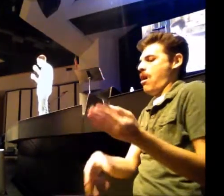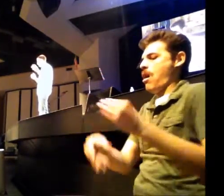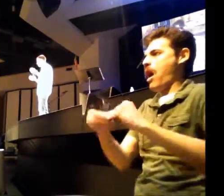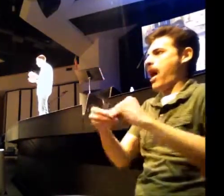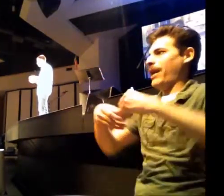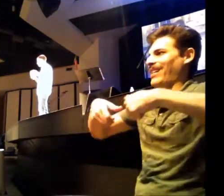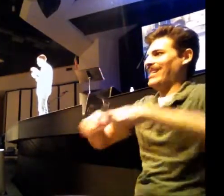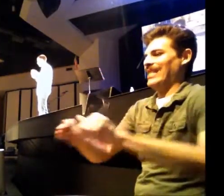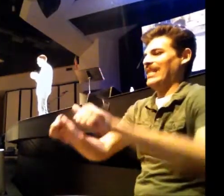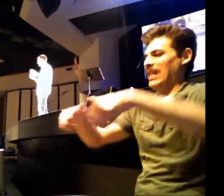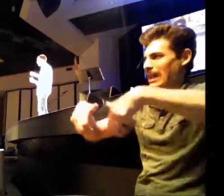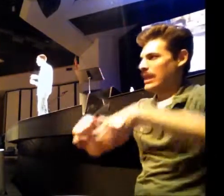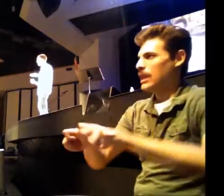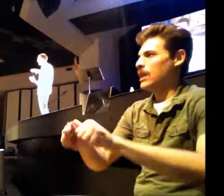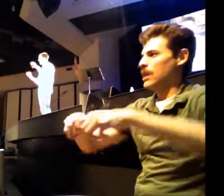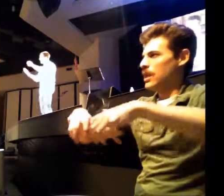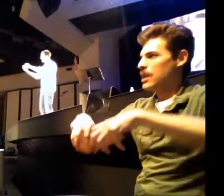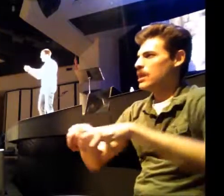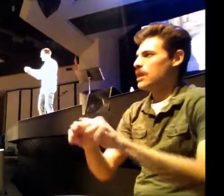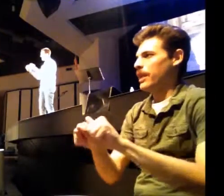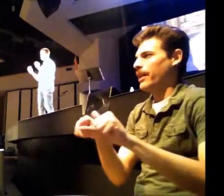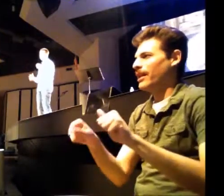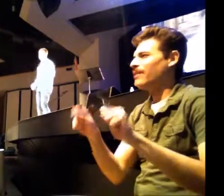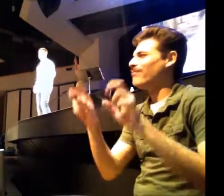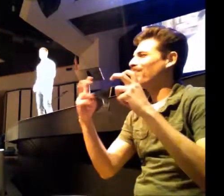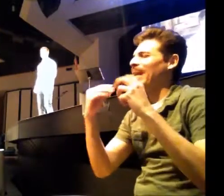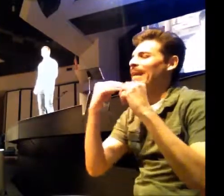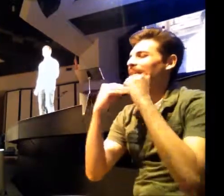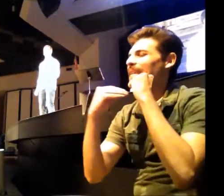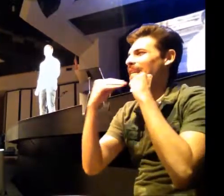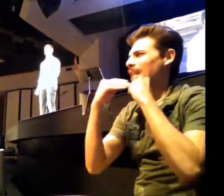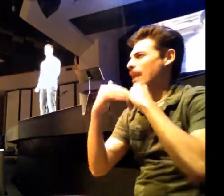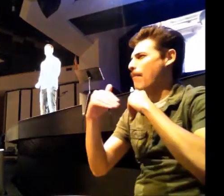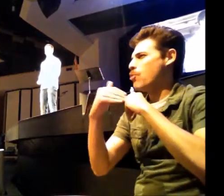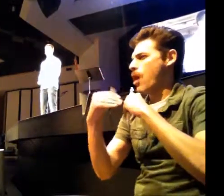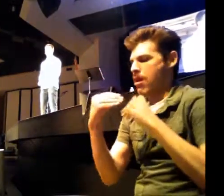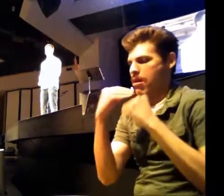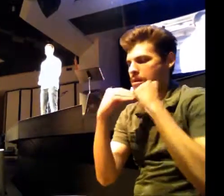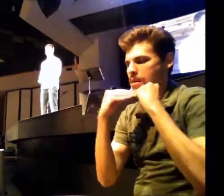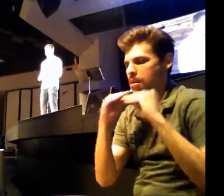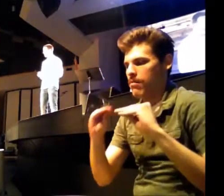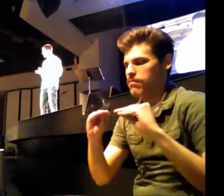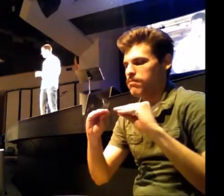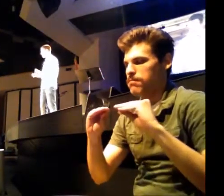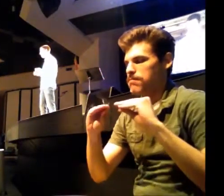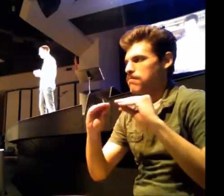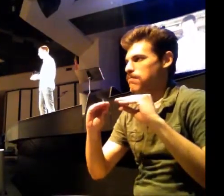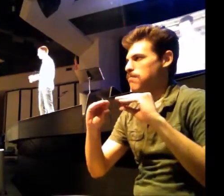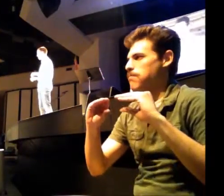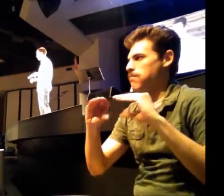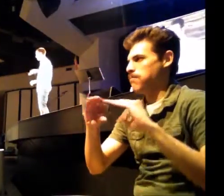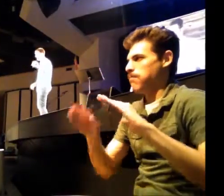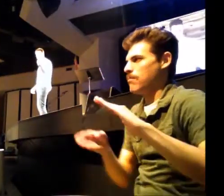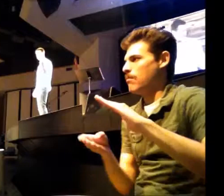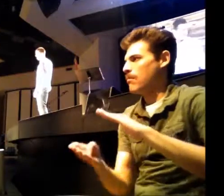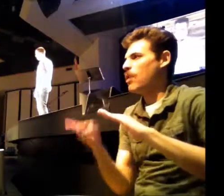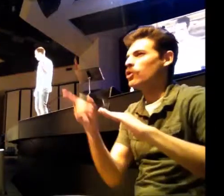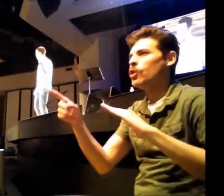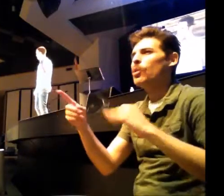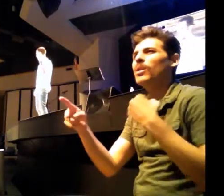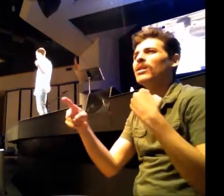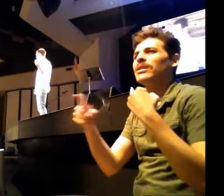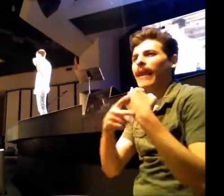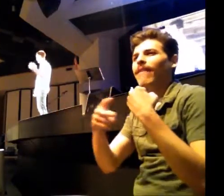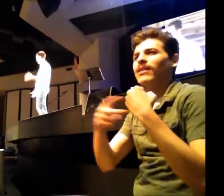it's consuming the dough, it's growing, it's multiplying, and then you would take a piece of that dough and you'd save it for the next loaf, and you start it all over again, and just keep this